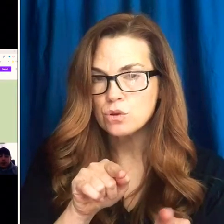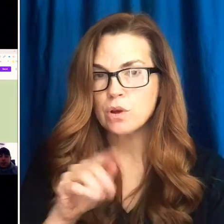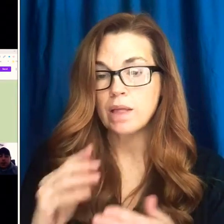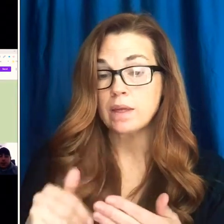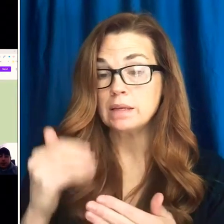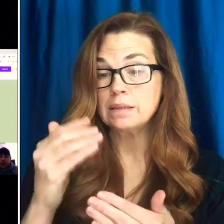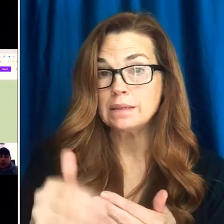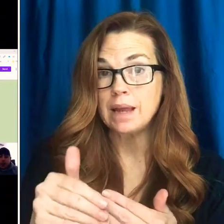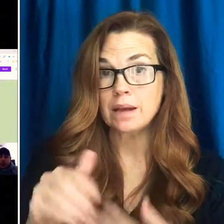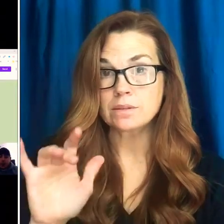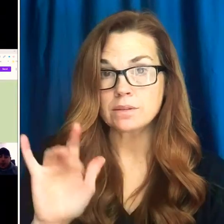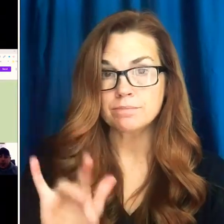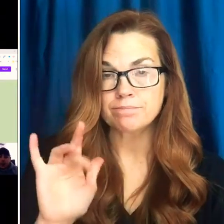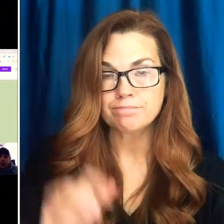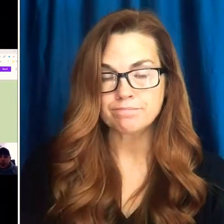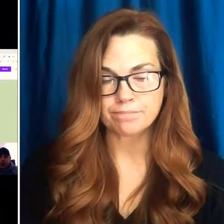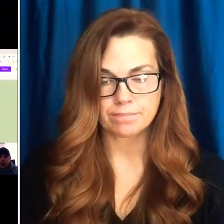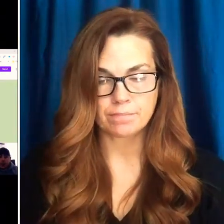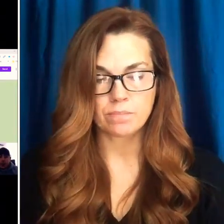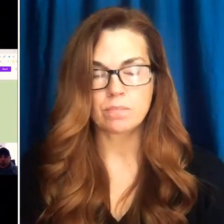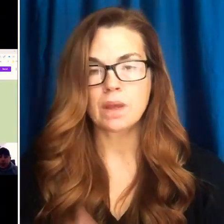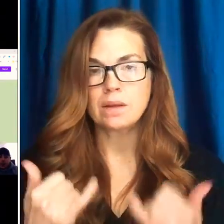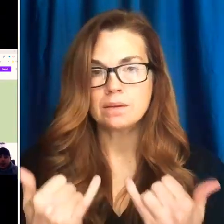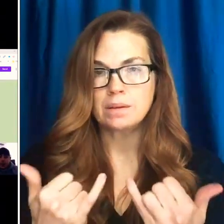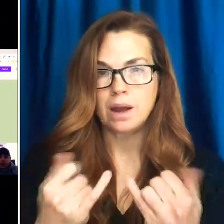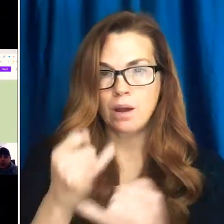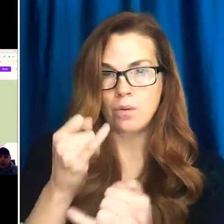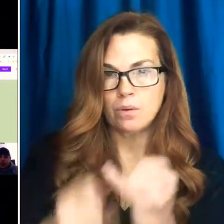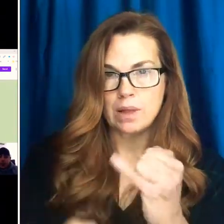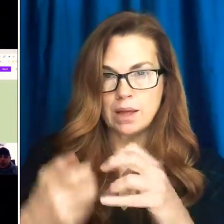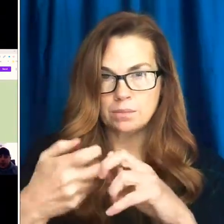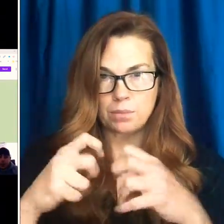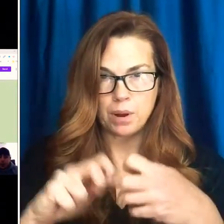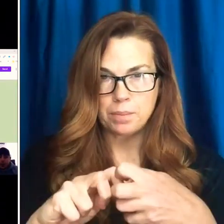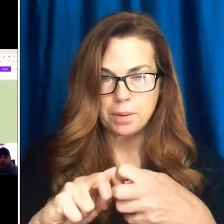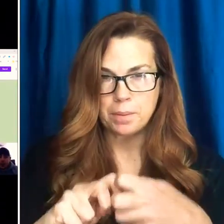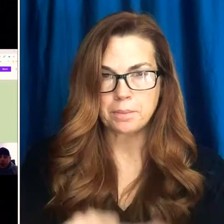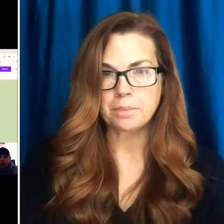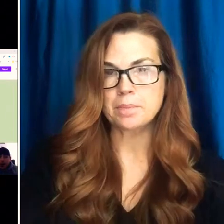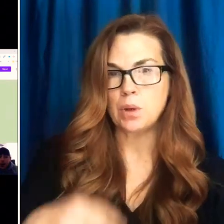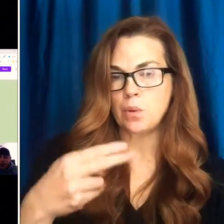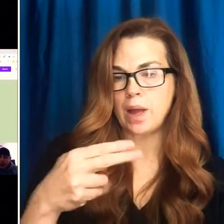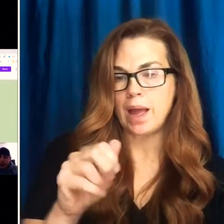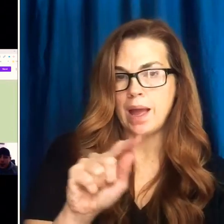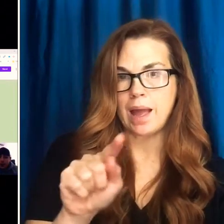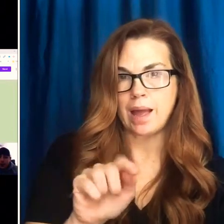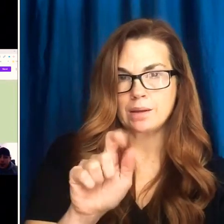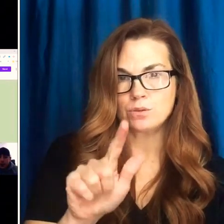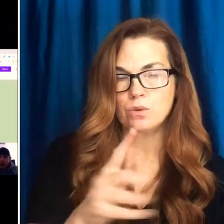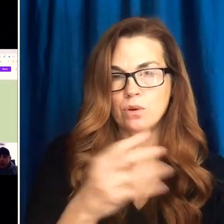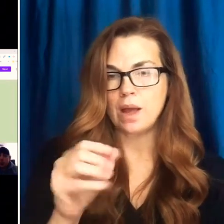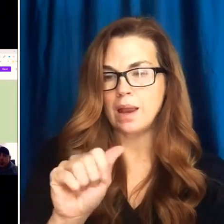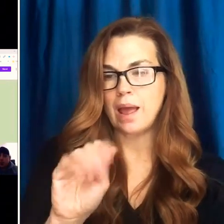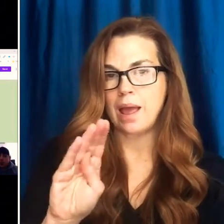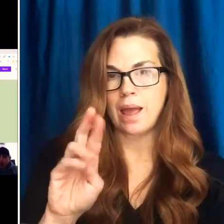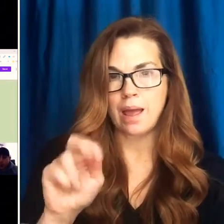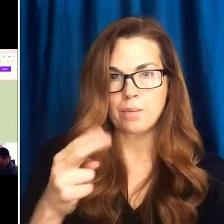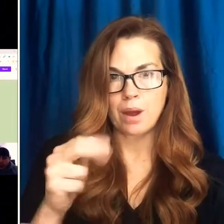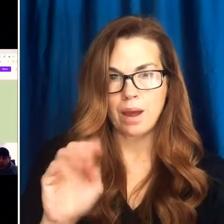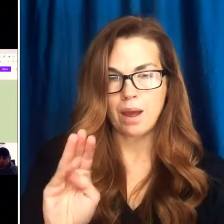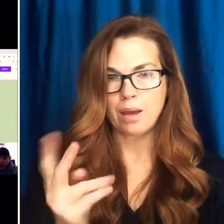down to the last problem. It says, Hazel and Abraham were asked to represent the